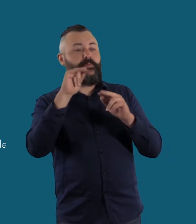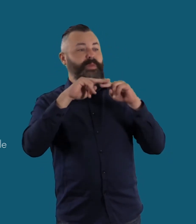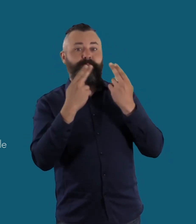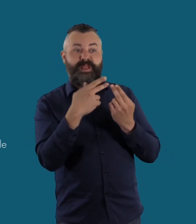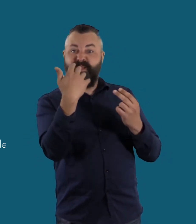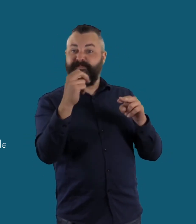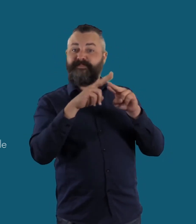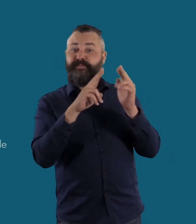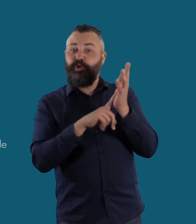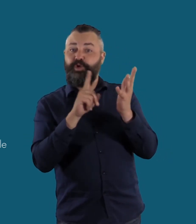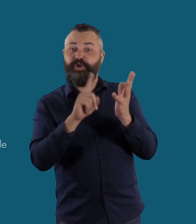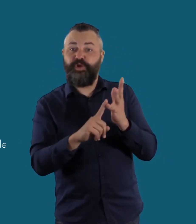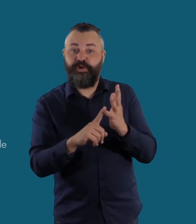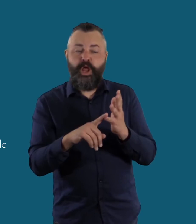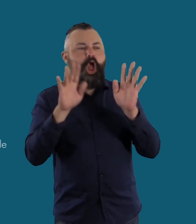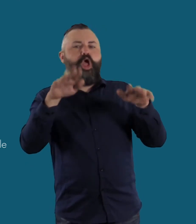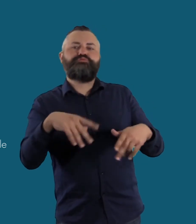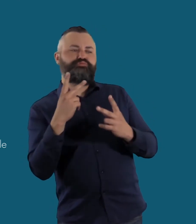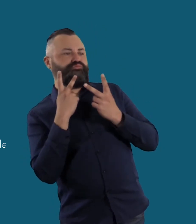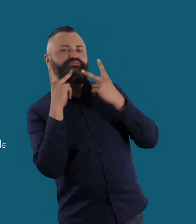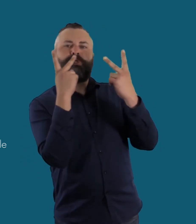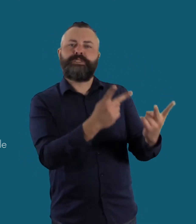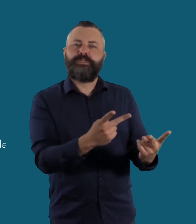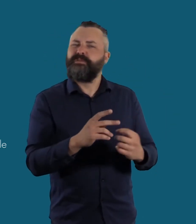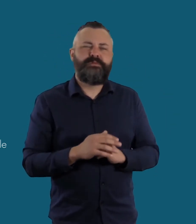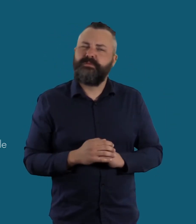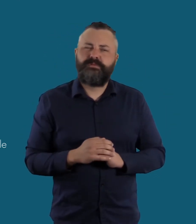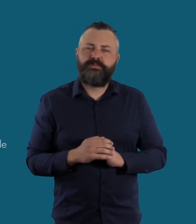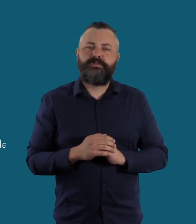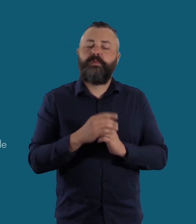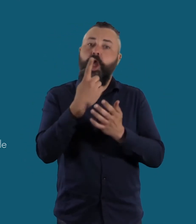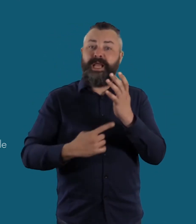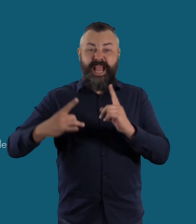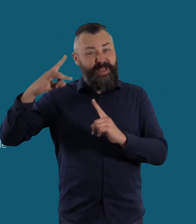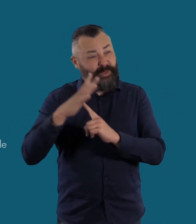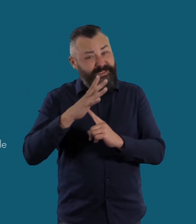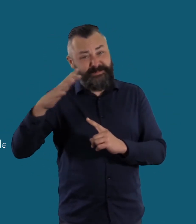Try not to visit friends or family if they have the flu, unless it is critically important.